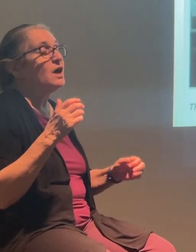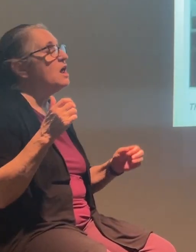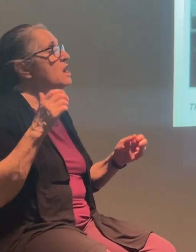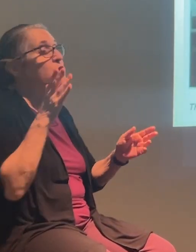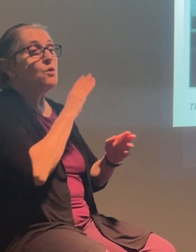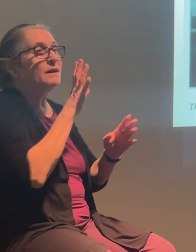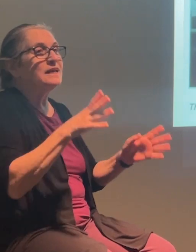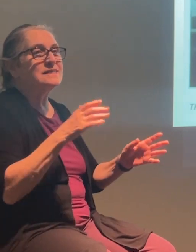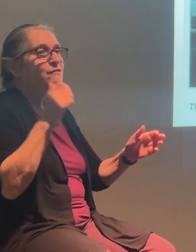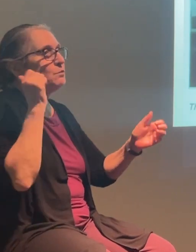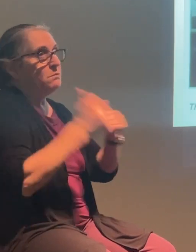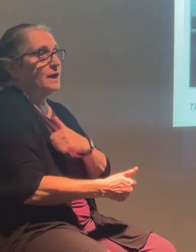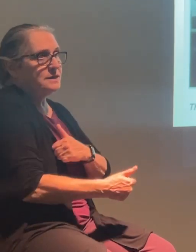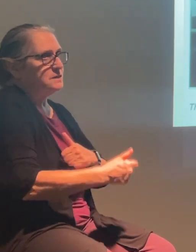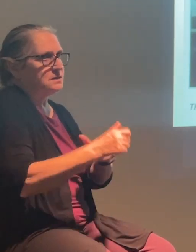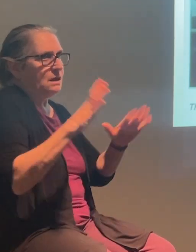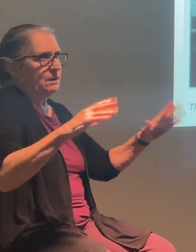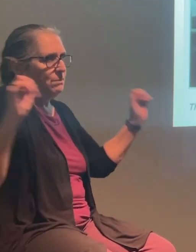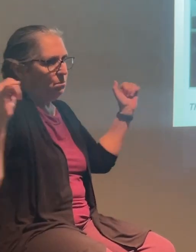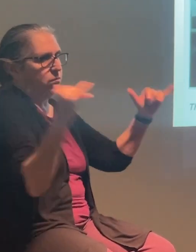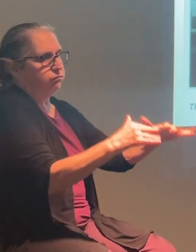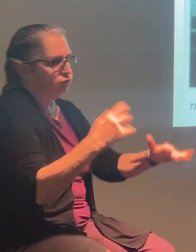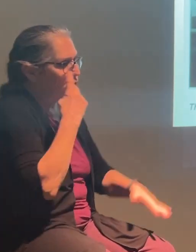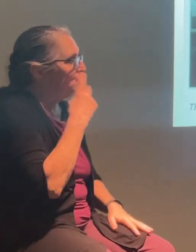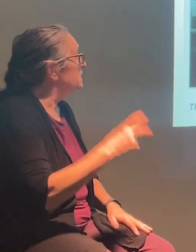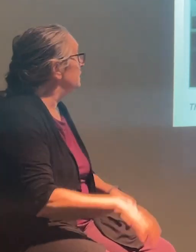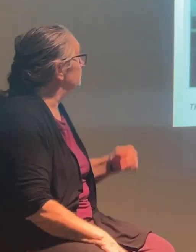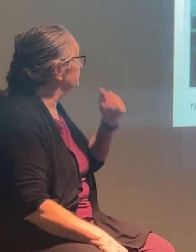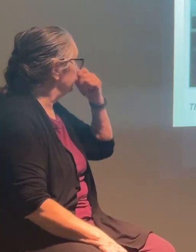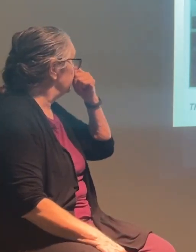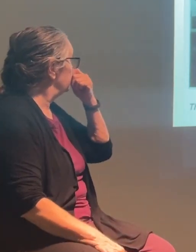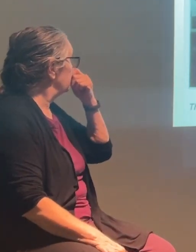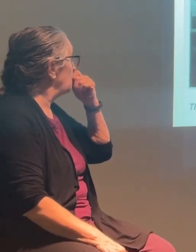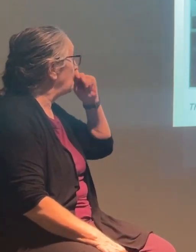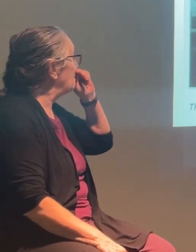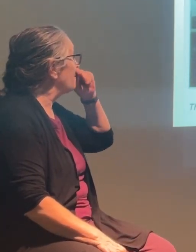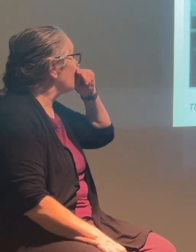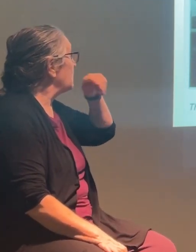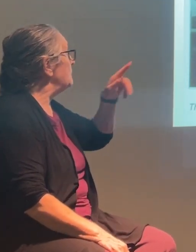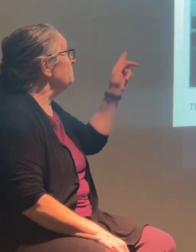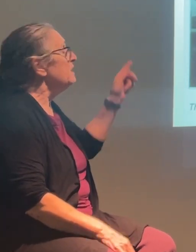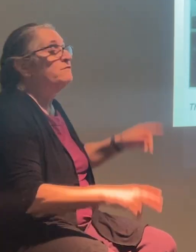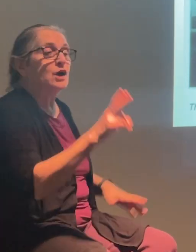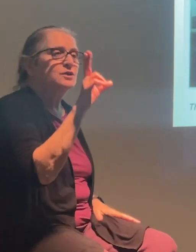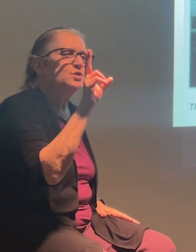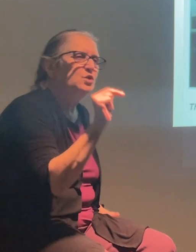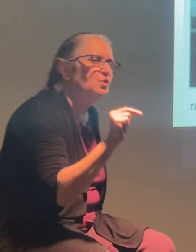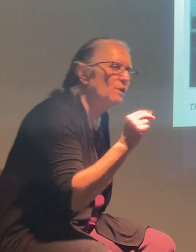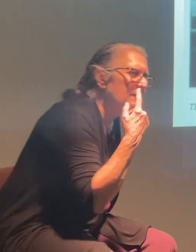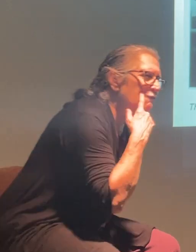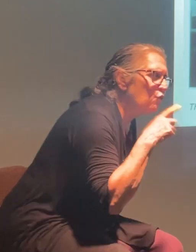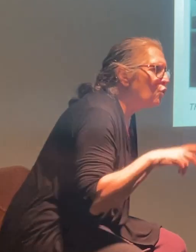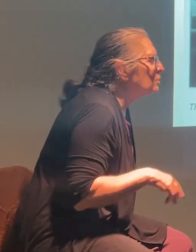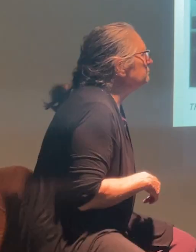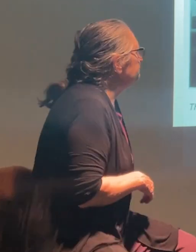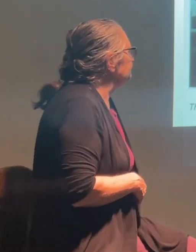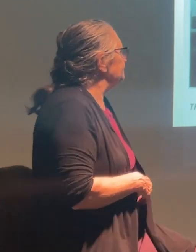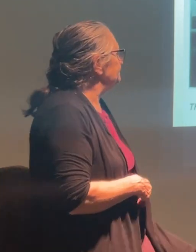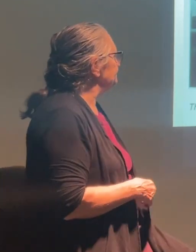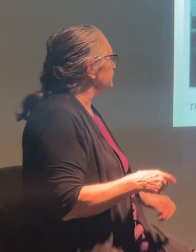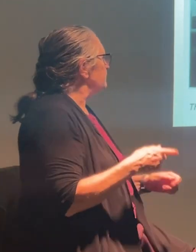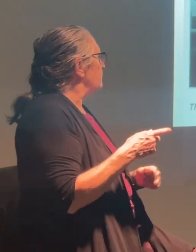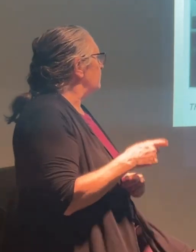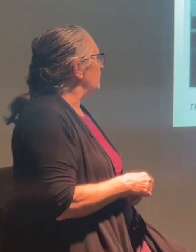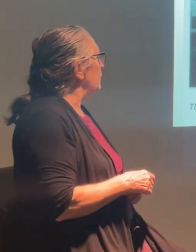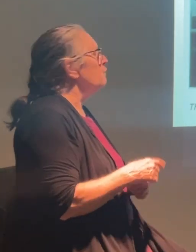So now you can see what he did. Very, very modern. If you've ever been to the UN for some of the exhibit, they still do them in that style, in that little gallery.